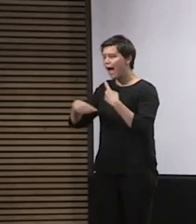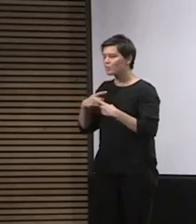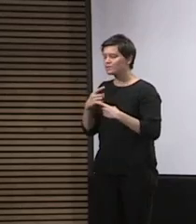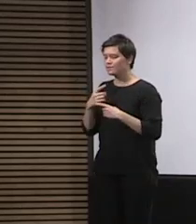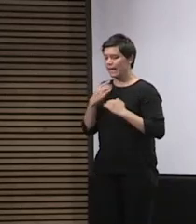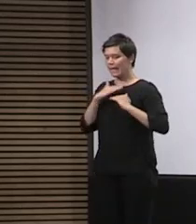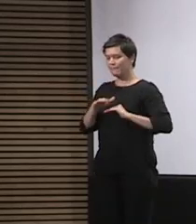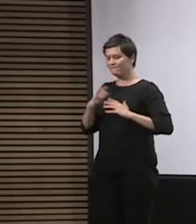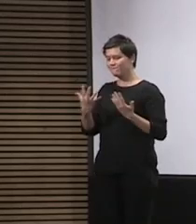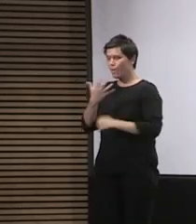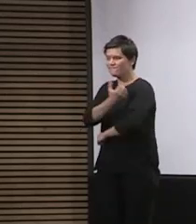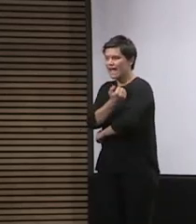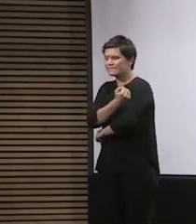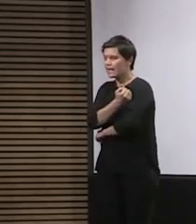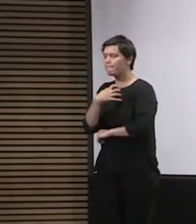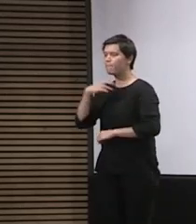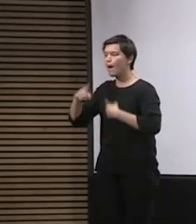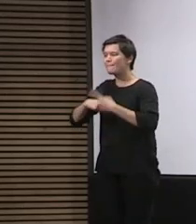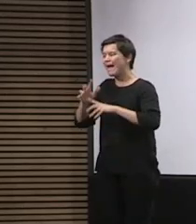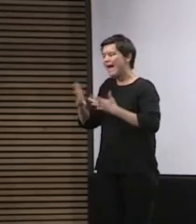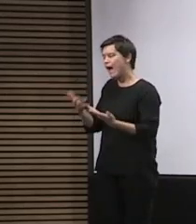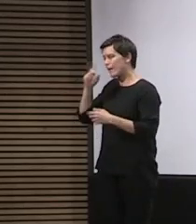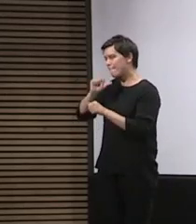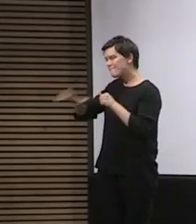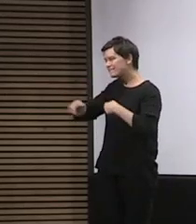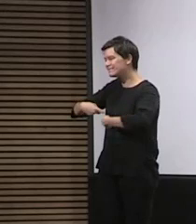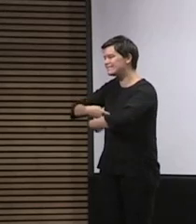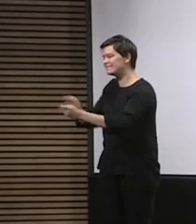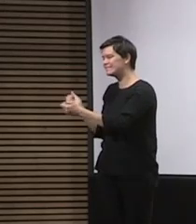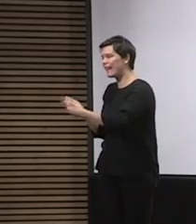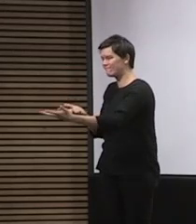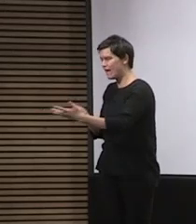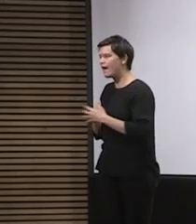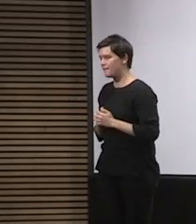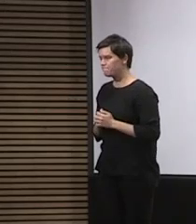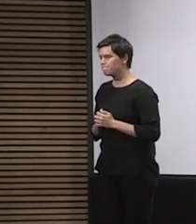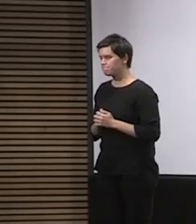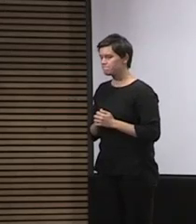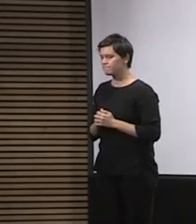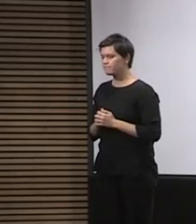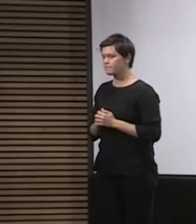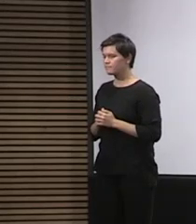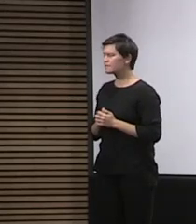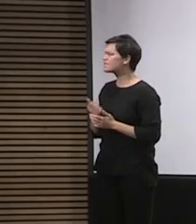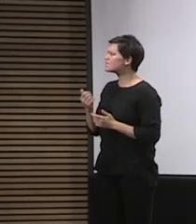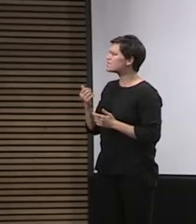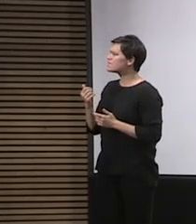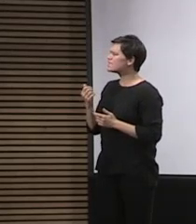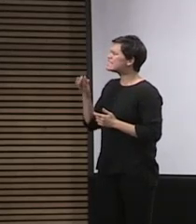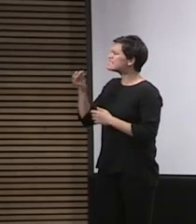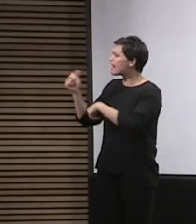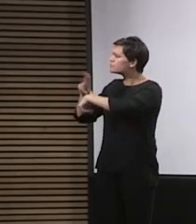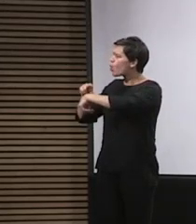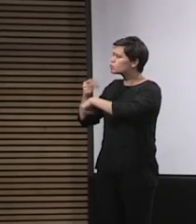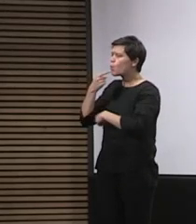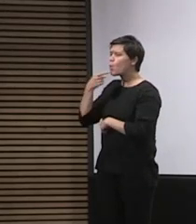distribution. Testing swabs, why is it that GPs are telling us that they might put in an order for, say, 30 swabs and receive 5, or